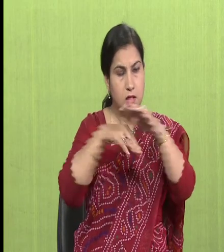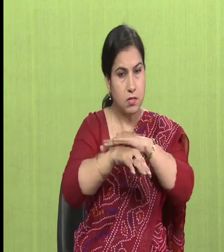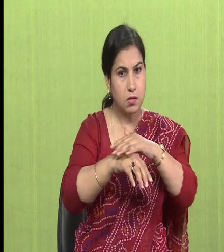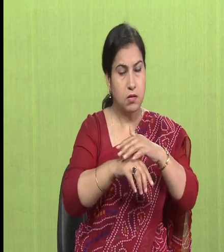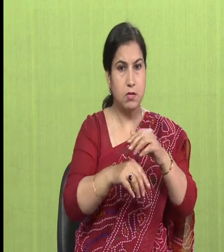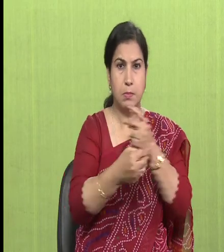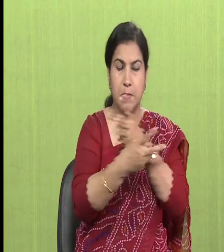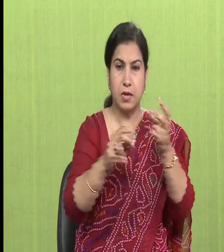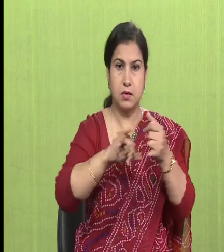like economics,